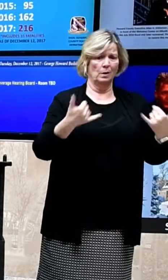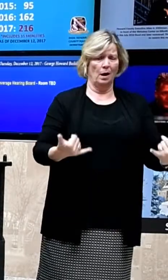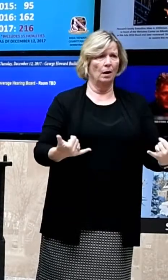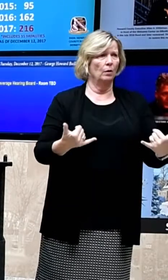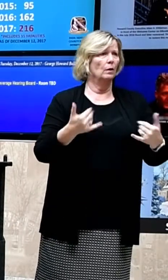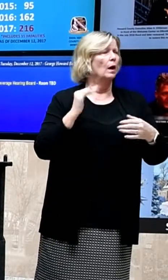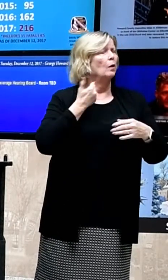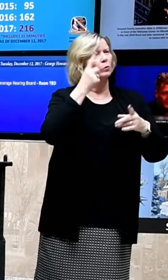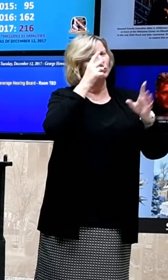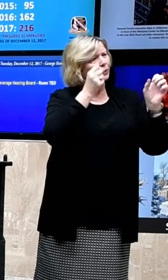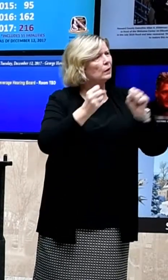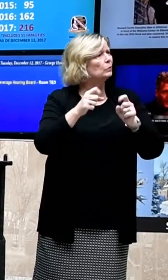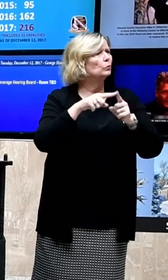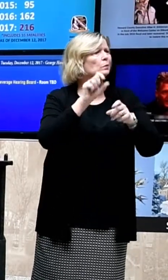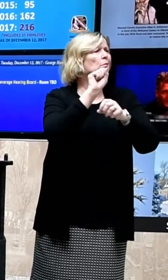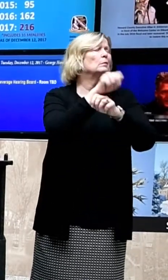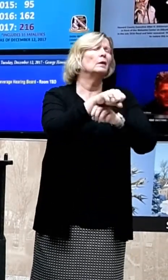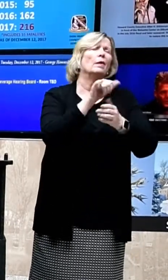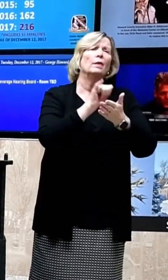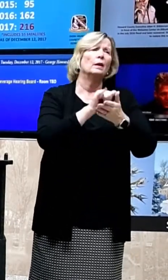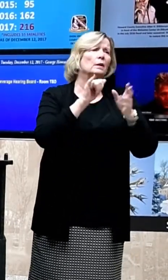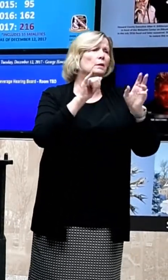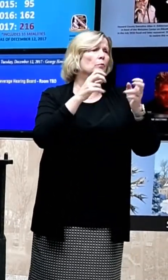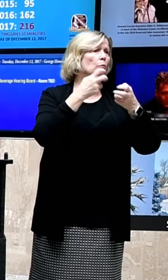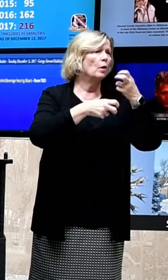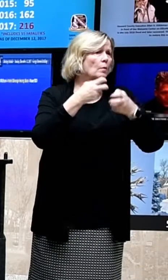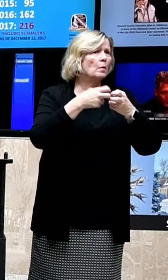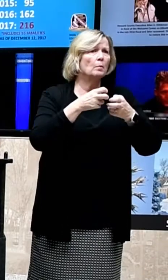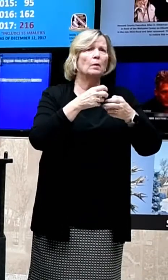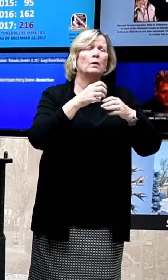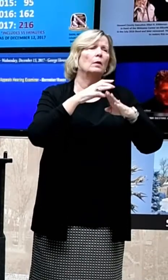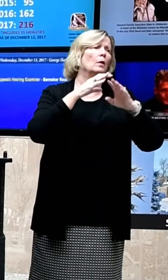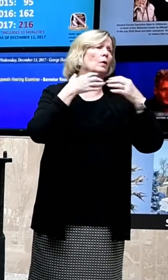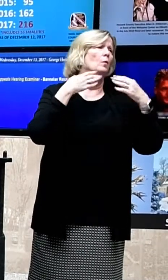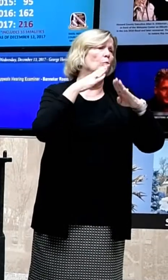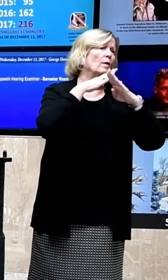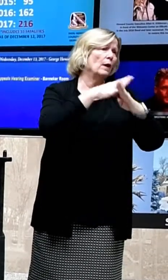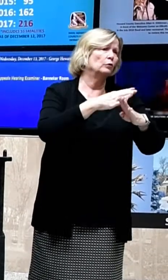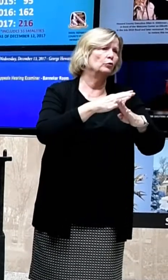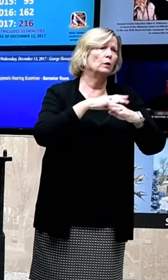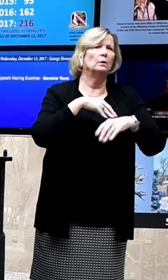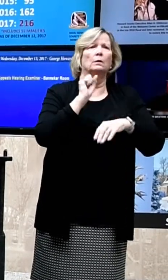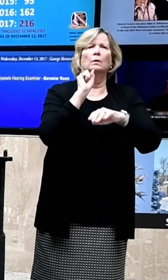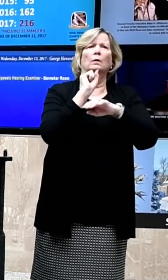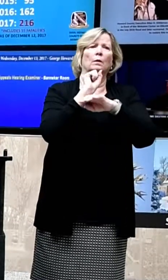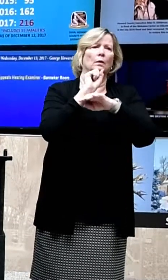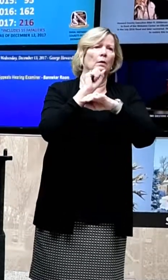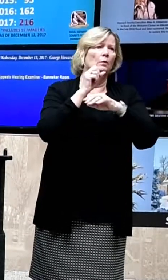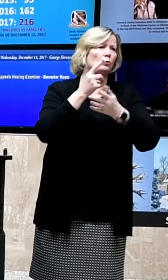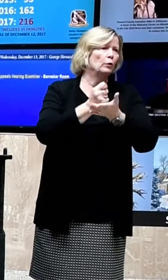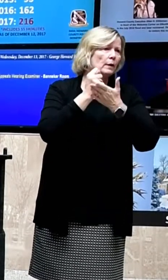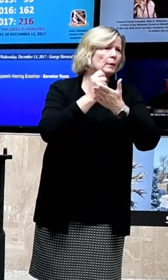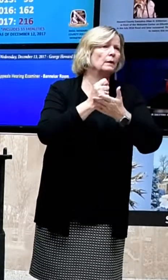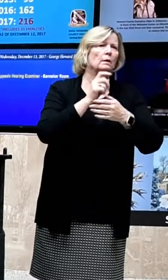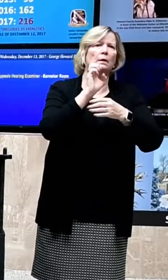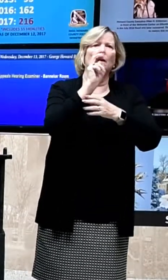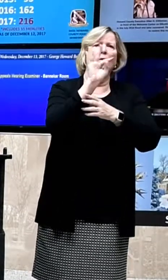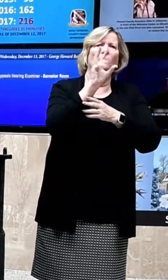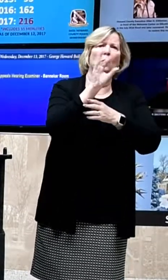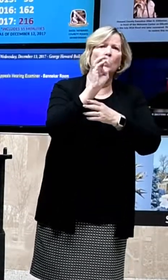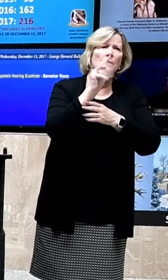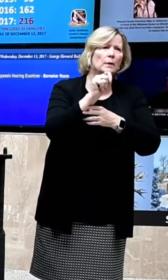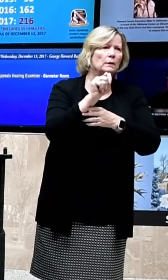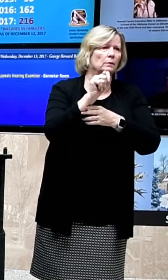to combat this issue includes prevention, treatment, recovery, and enforcement. Efforts are underway